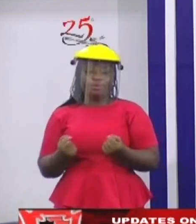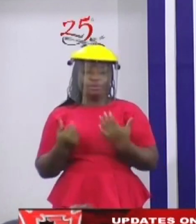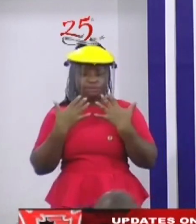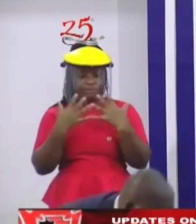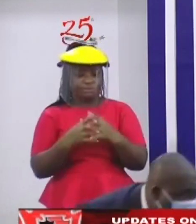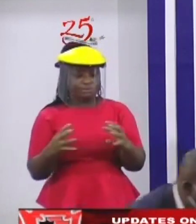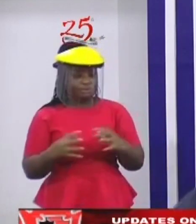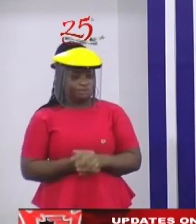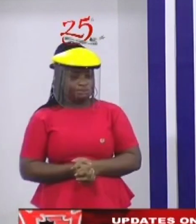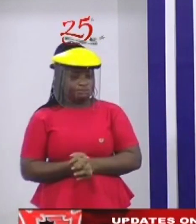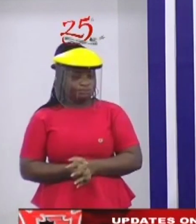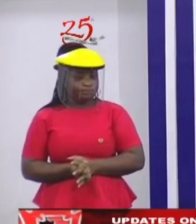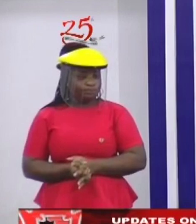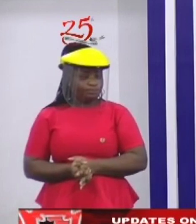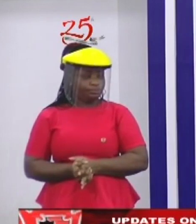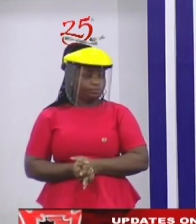much.